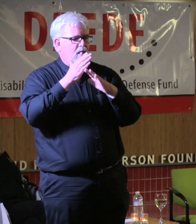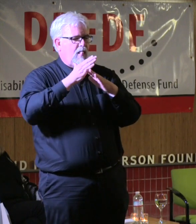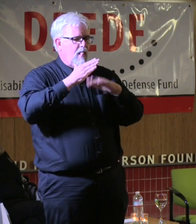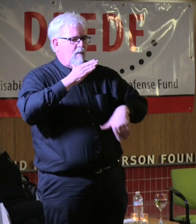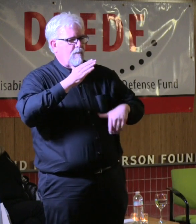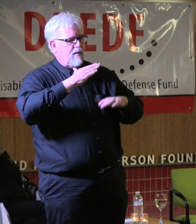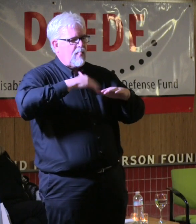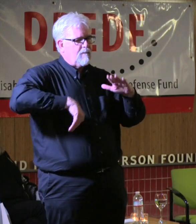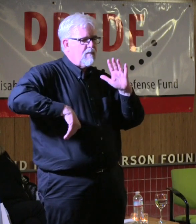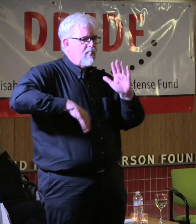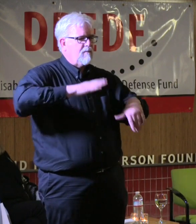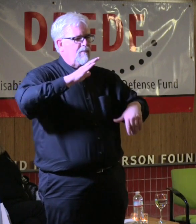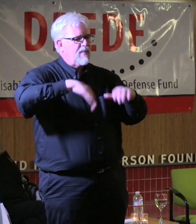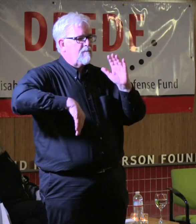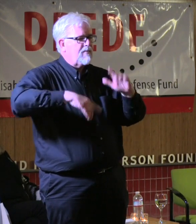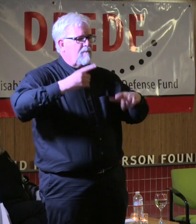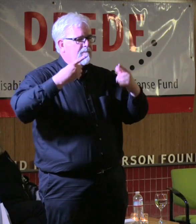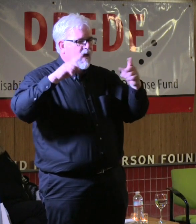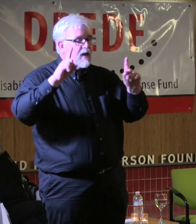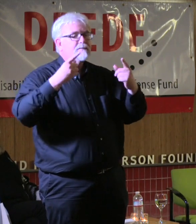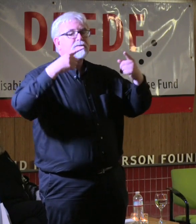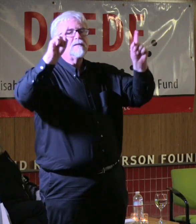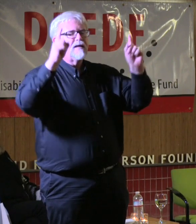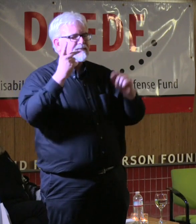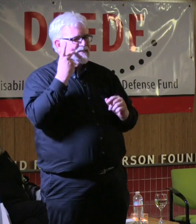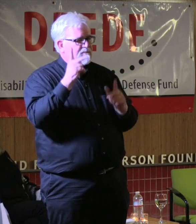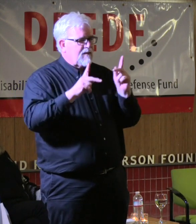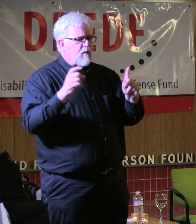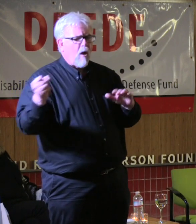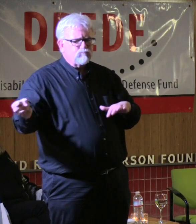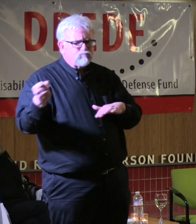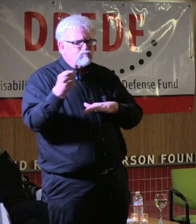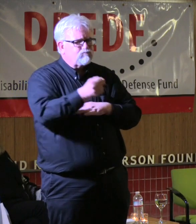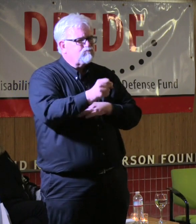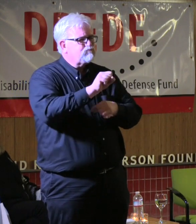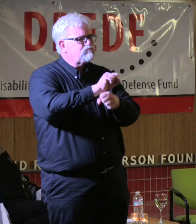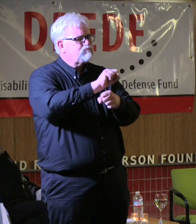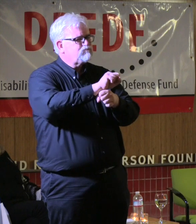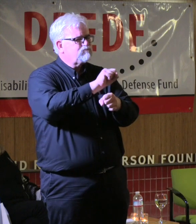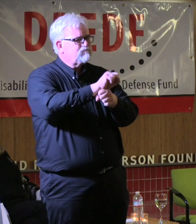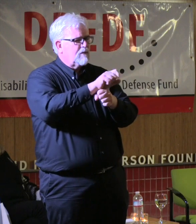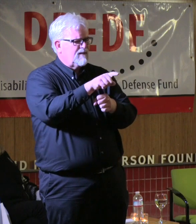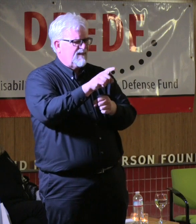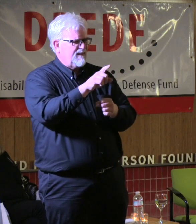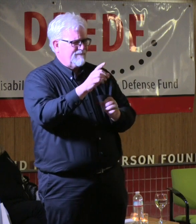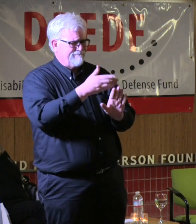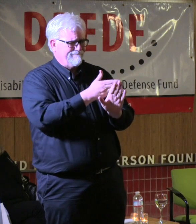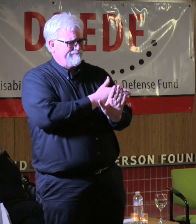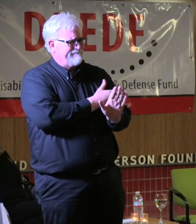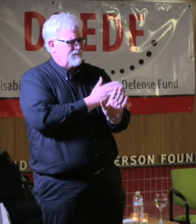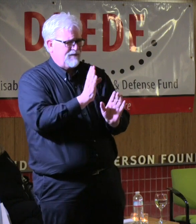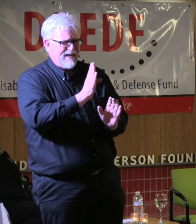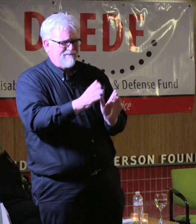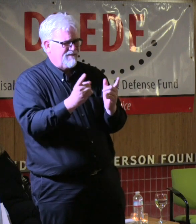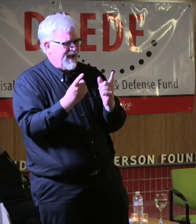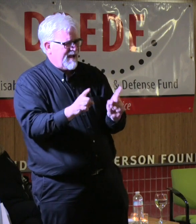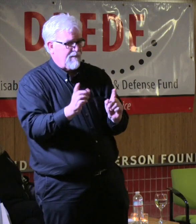down. We're starting to see people employed in jobs that never would have happened